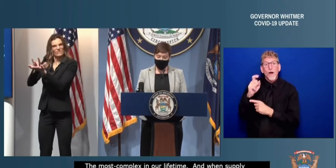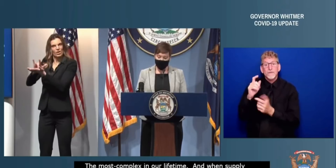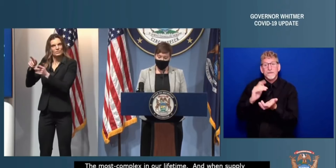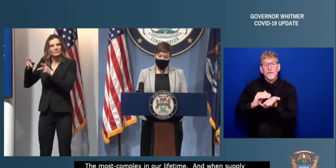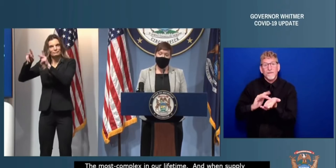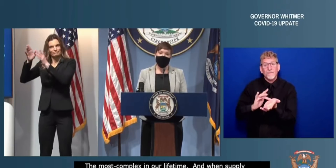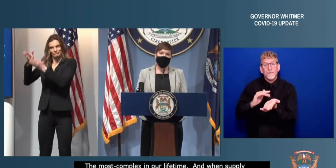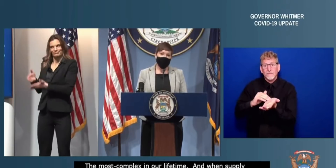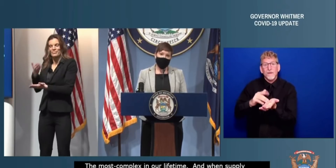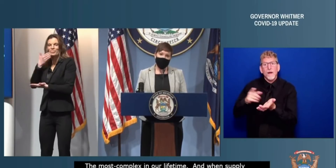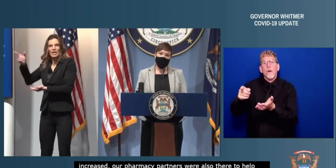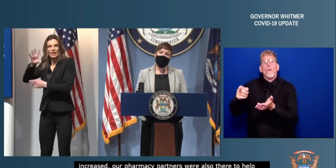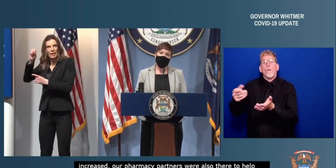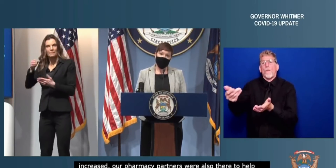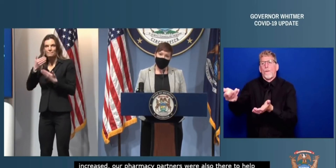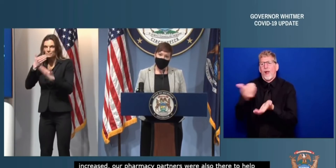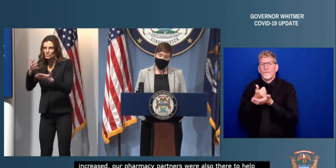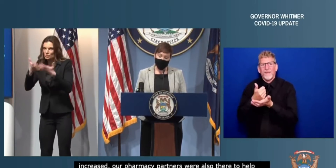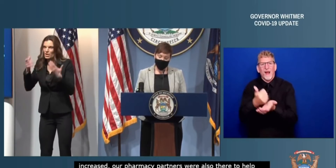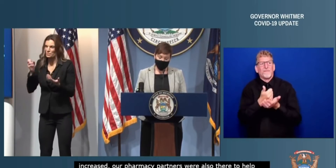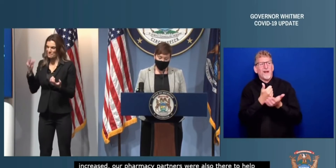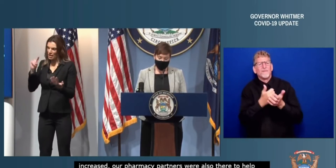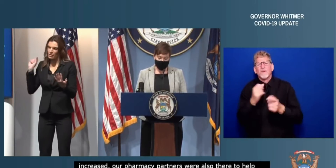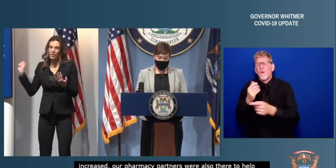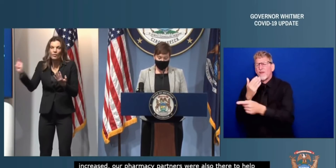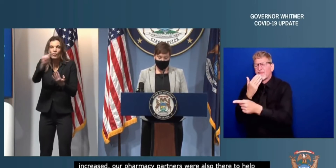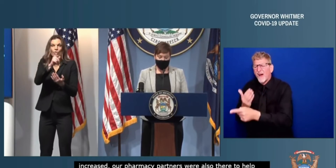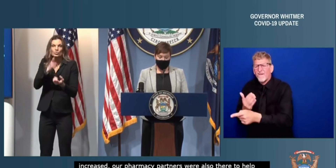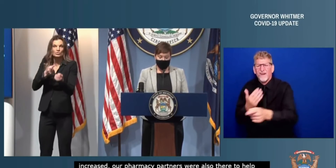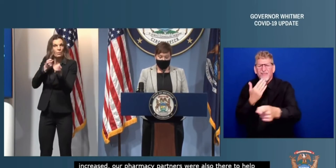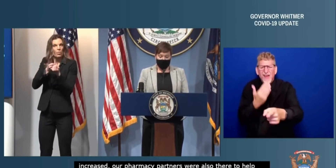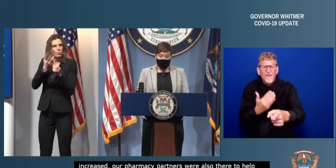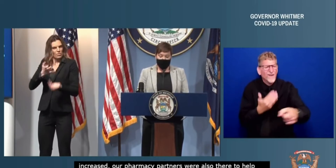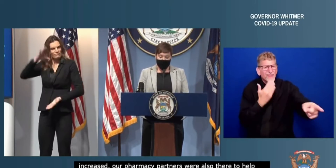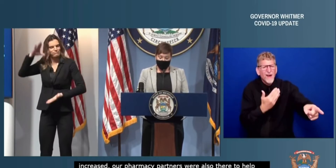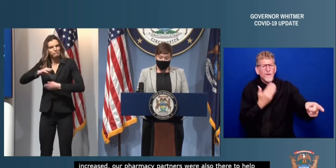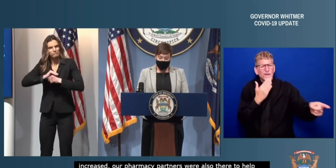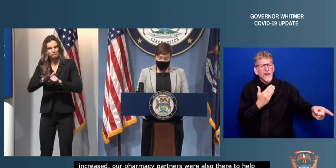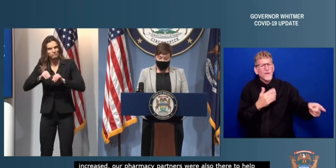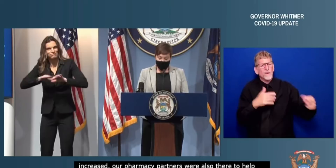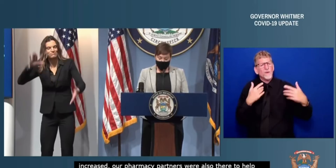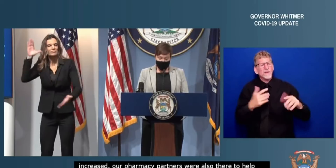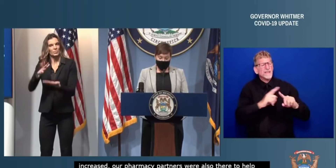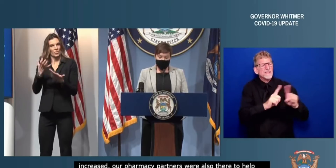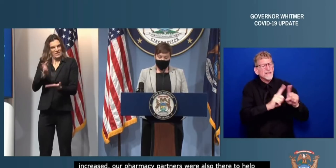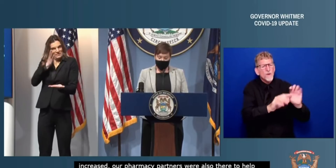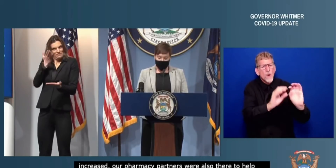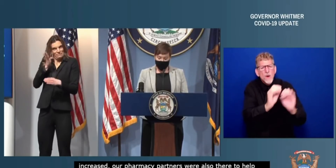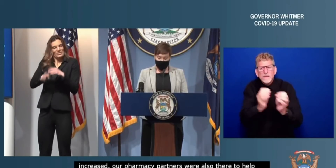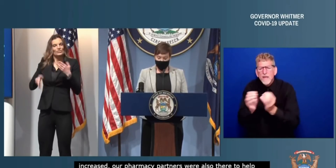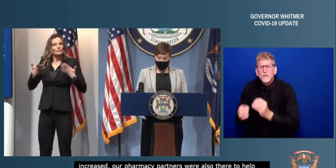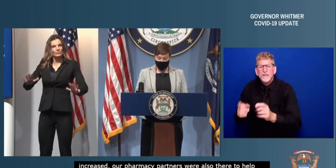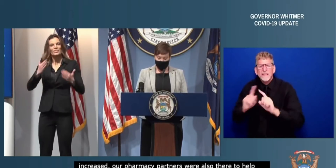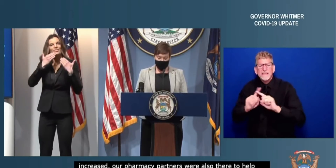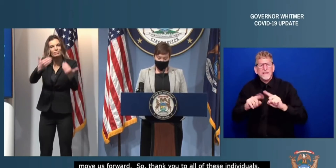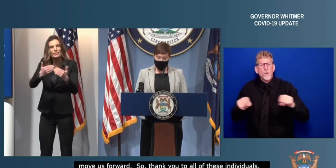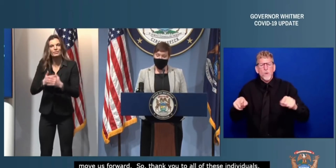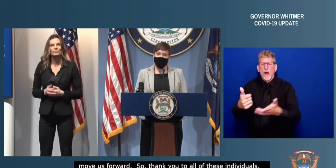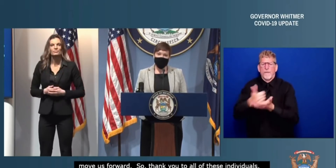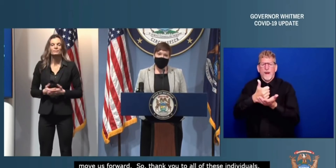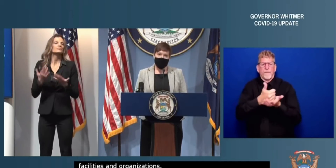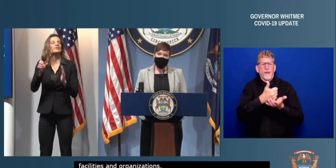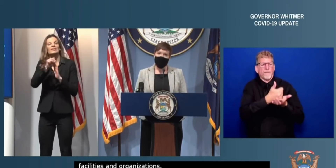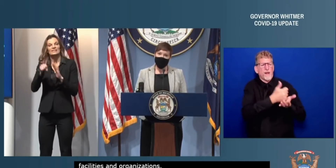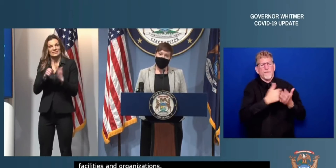these individuals, facilities, and organizations. As we've said earlier, our state has administered more